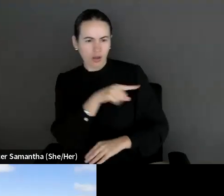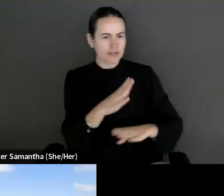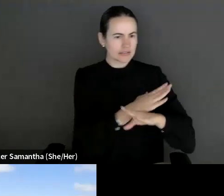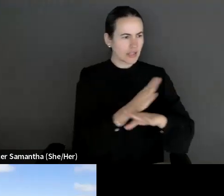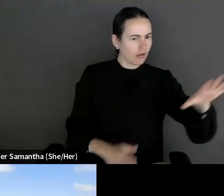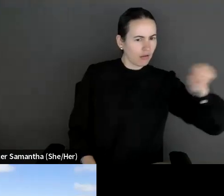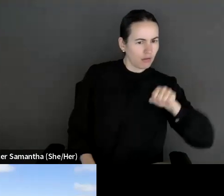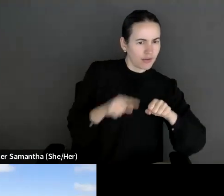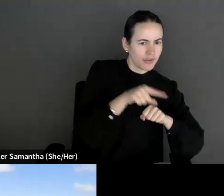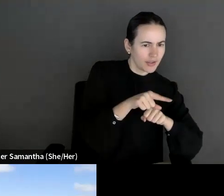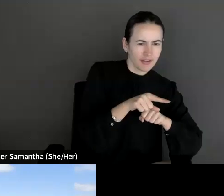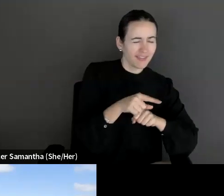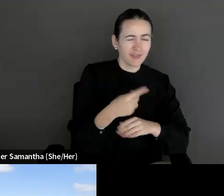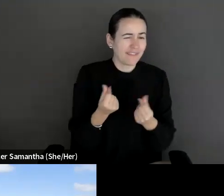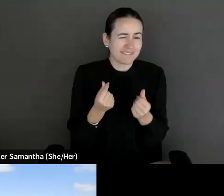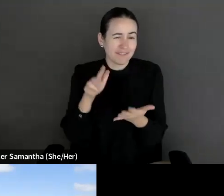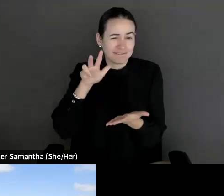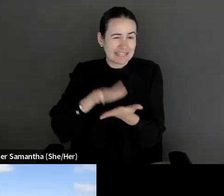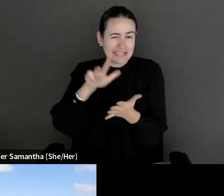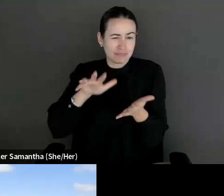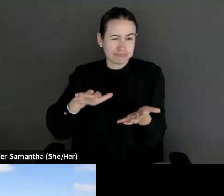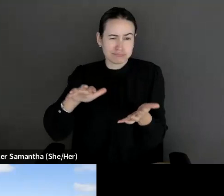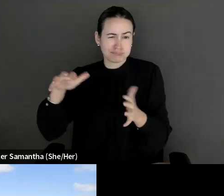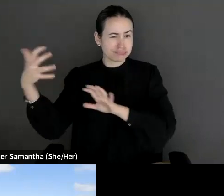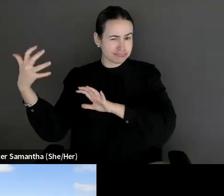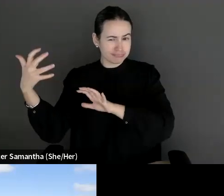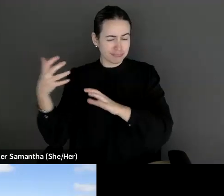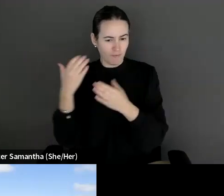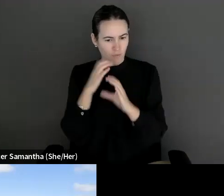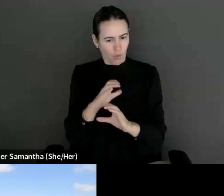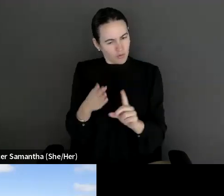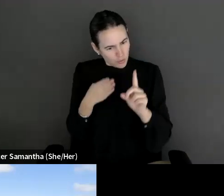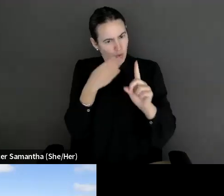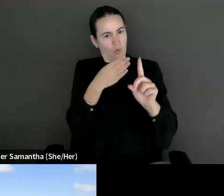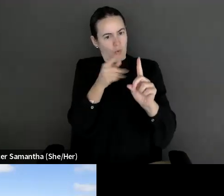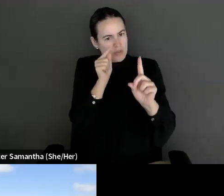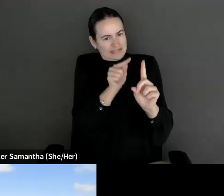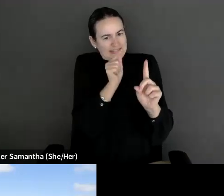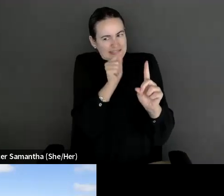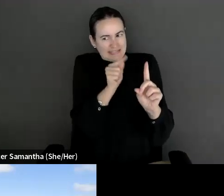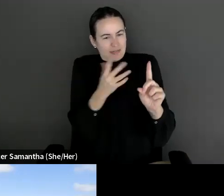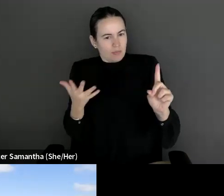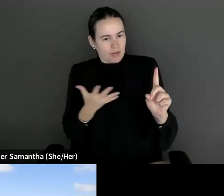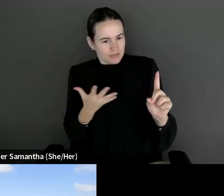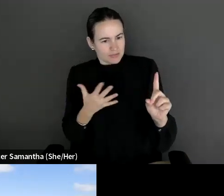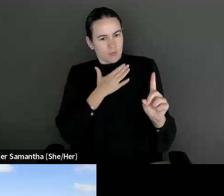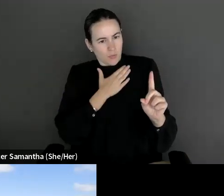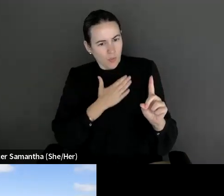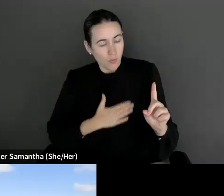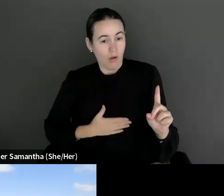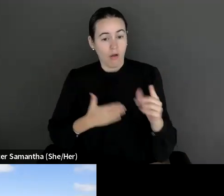just validity chaos. Like, we should focus on what we're actually trying to do and where we want to